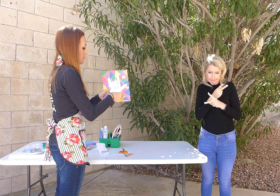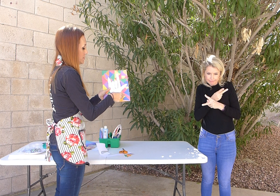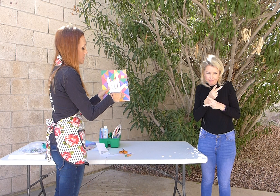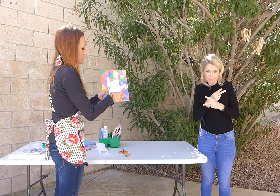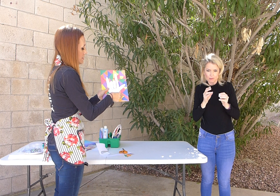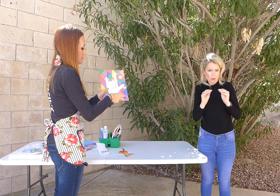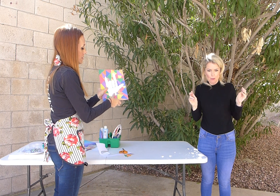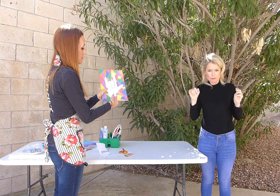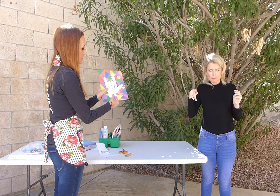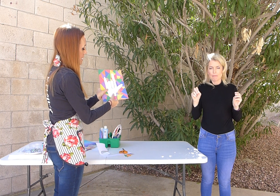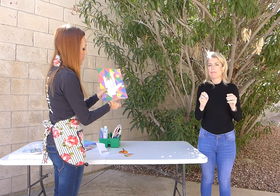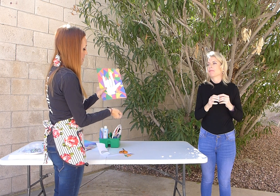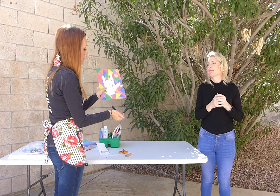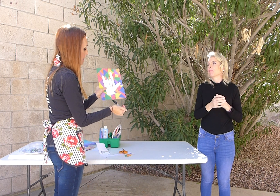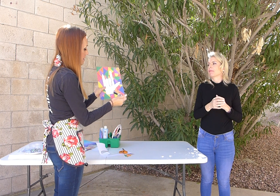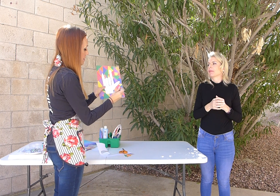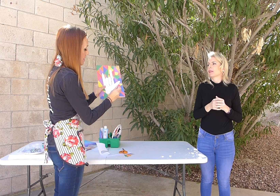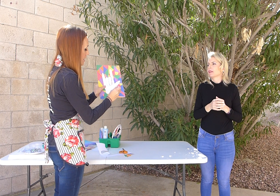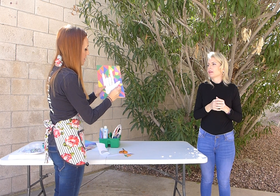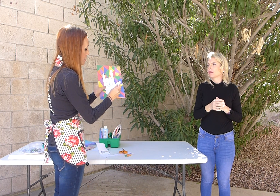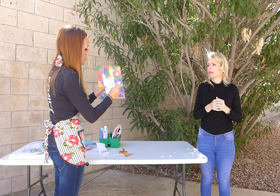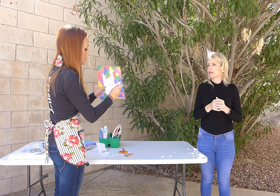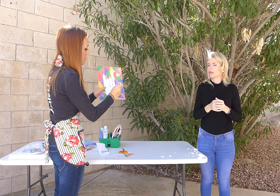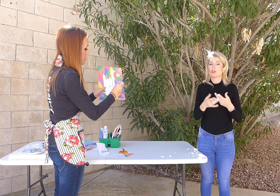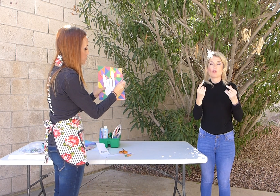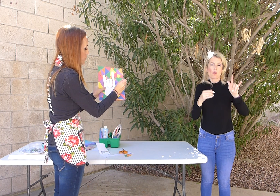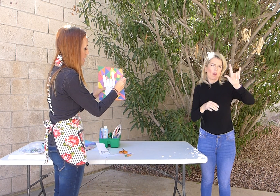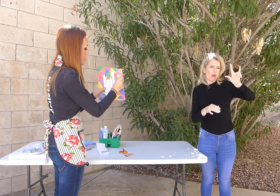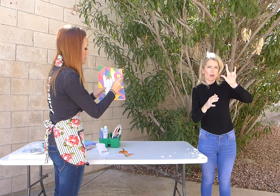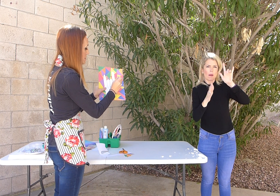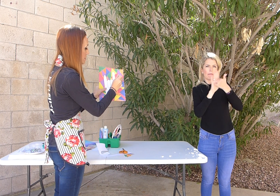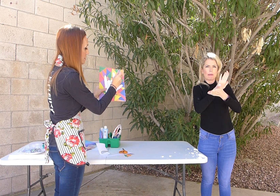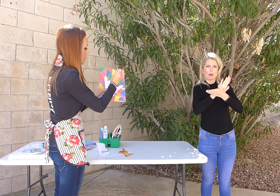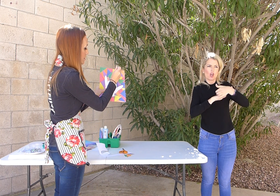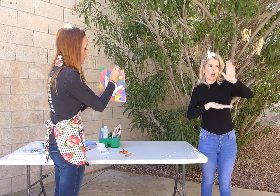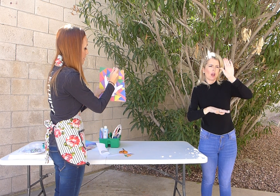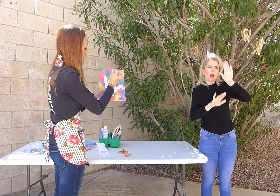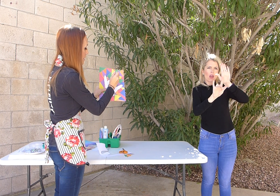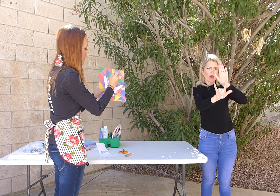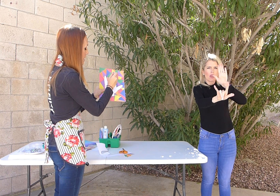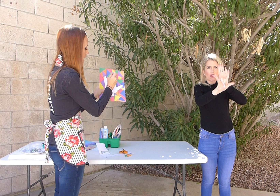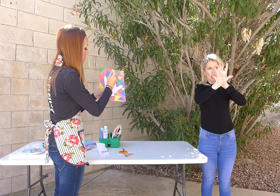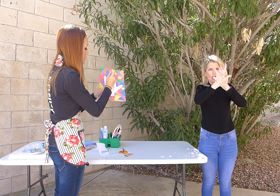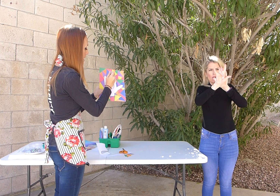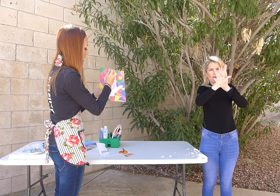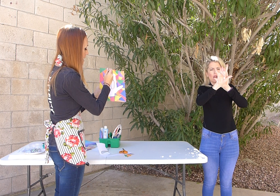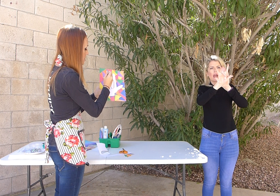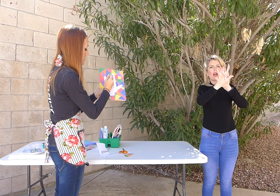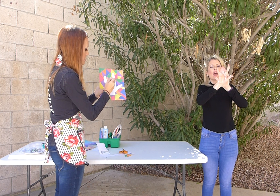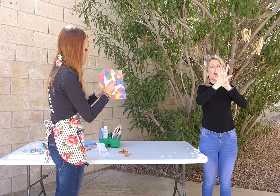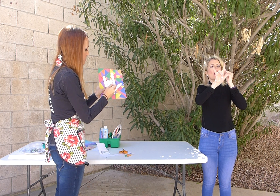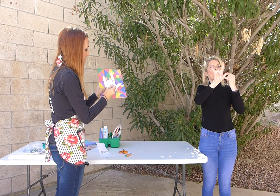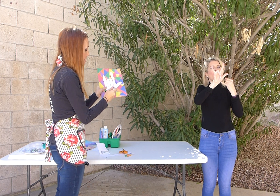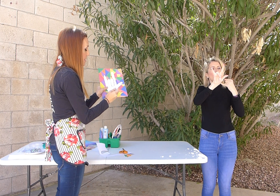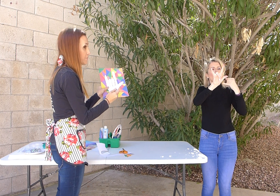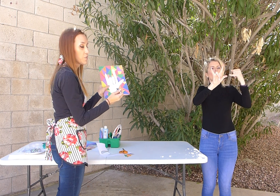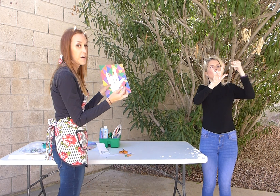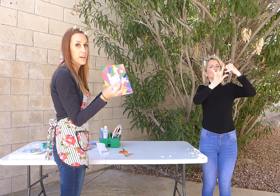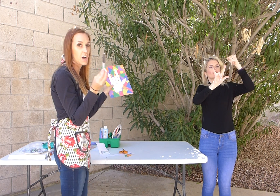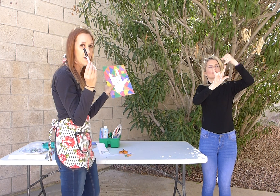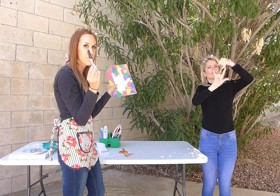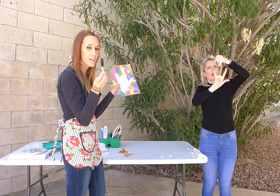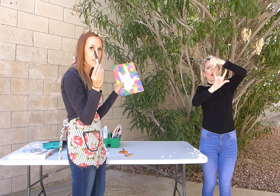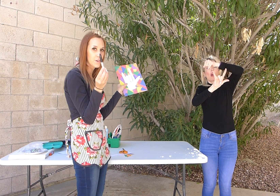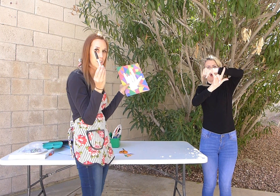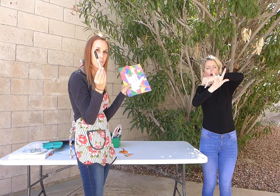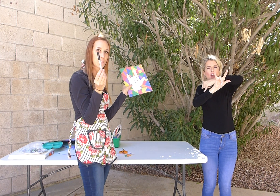do, get it where you want, and then you're just going to trace on the outside edges. If you're